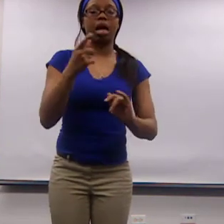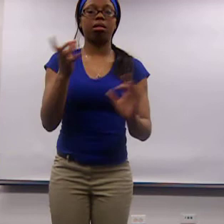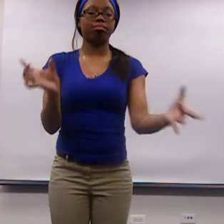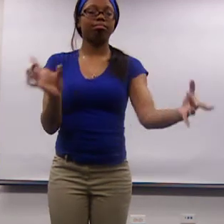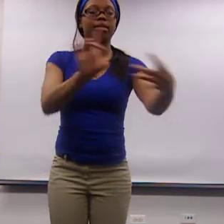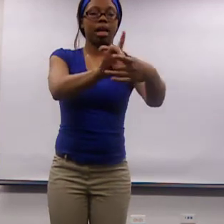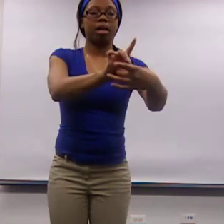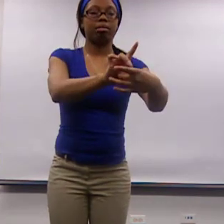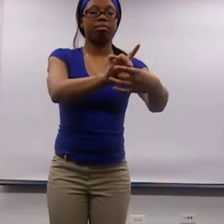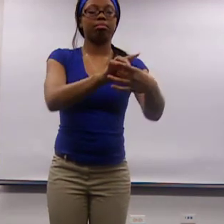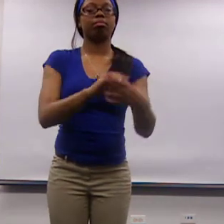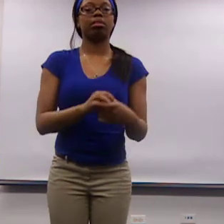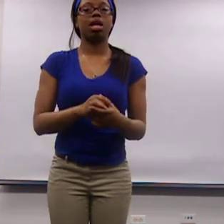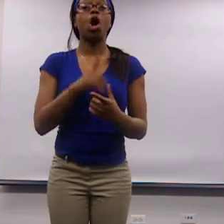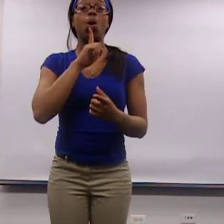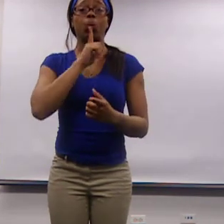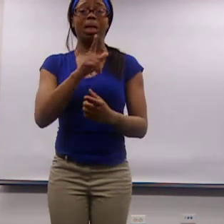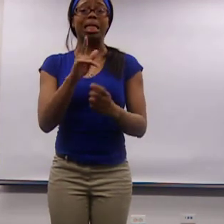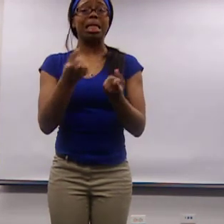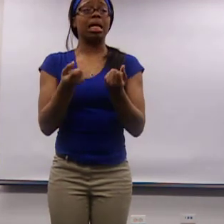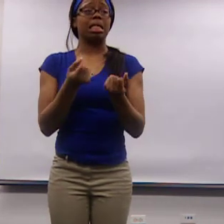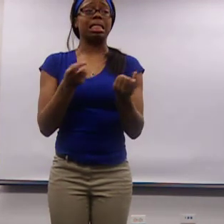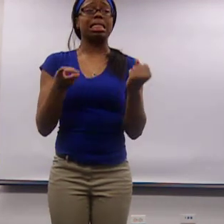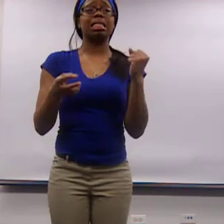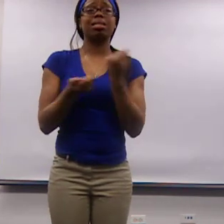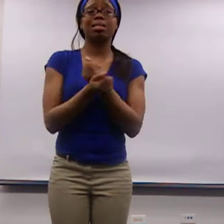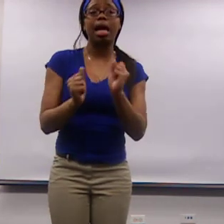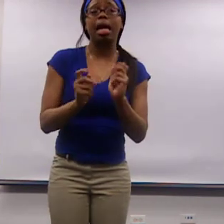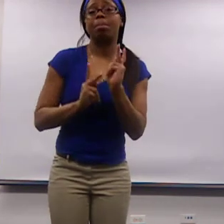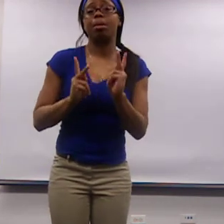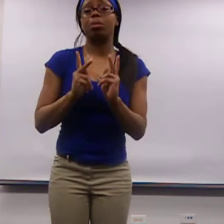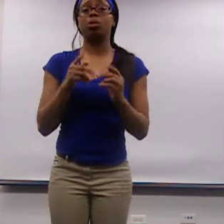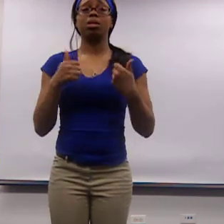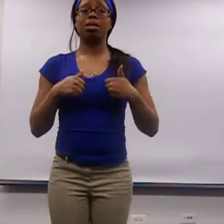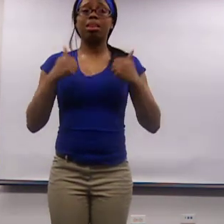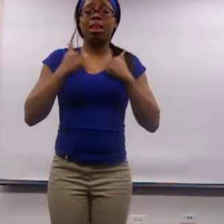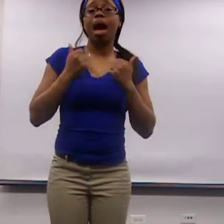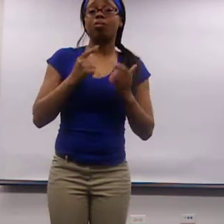saves people's safety, and really helps out a lot.